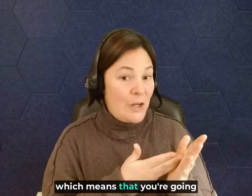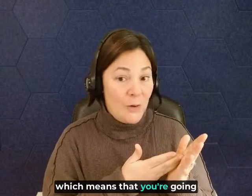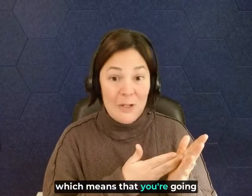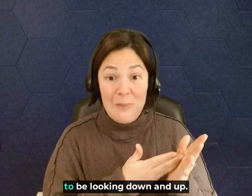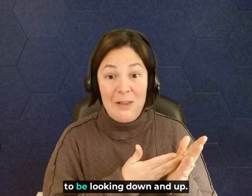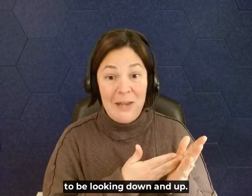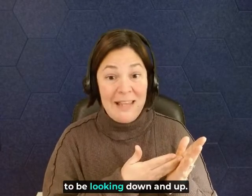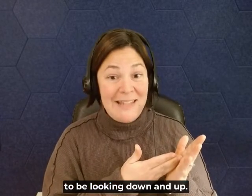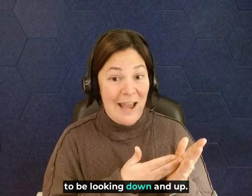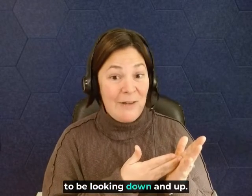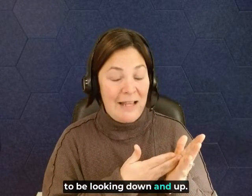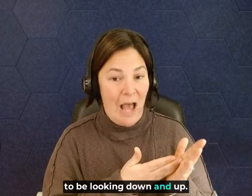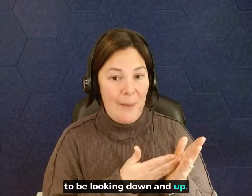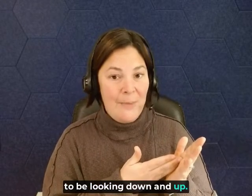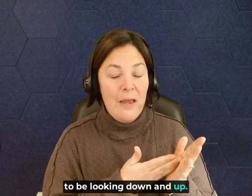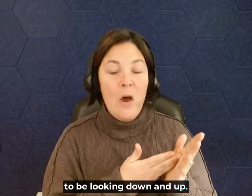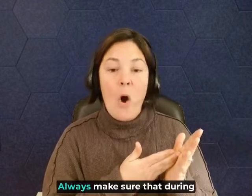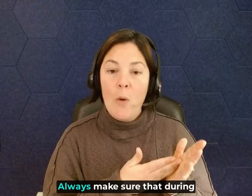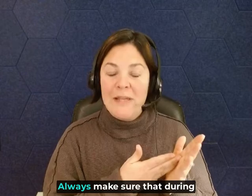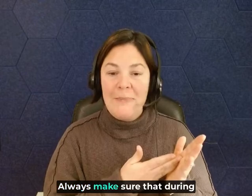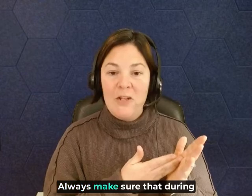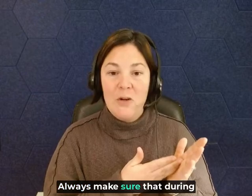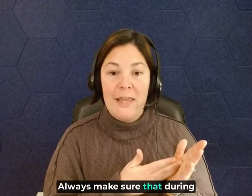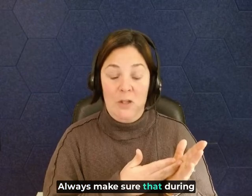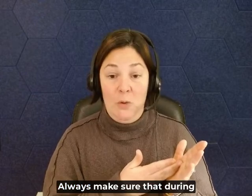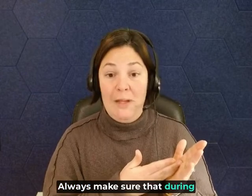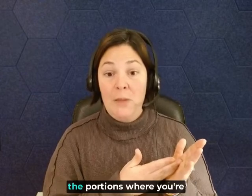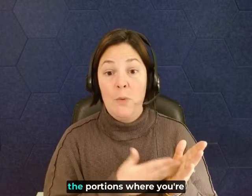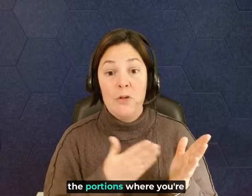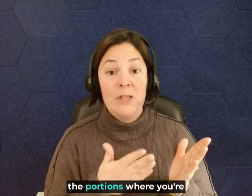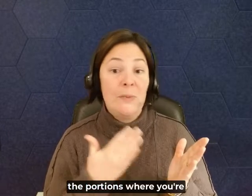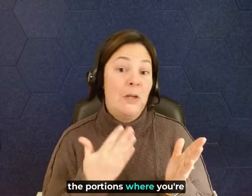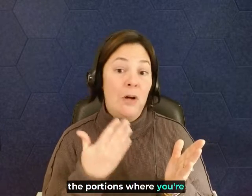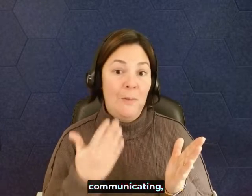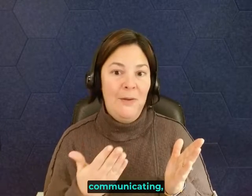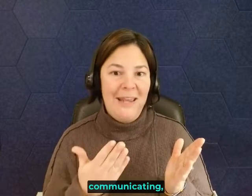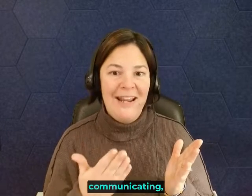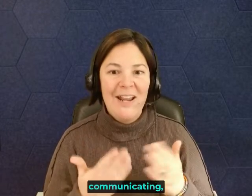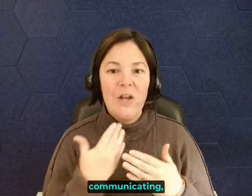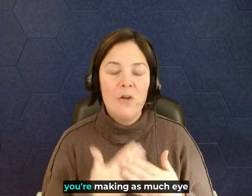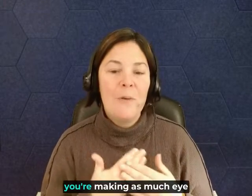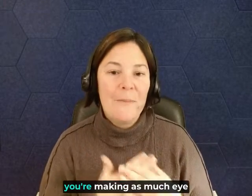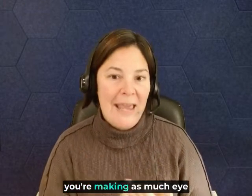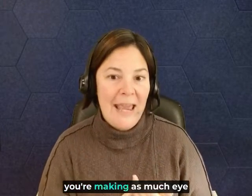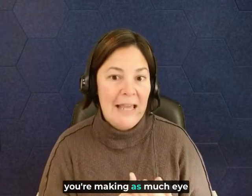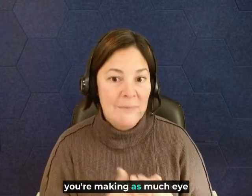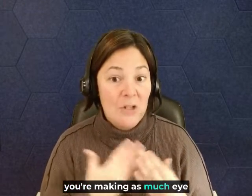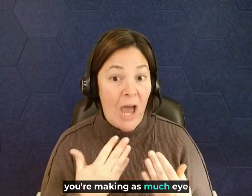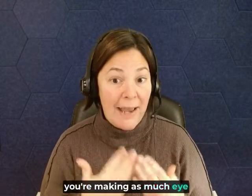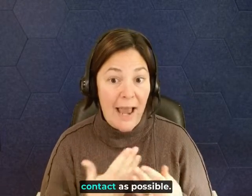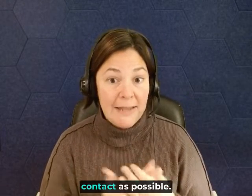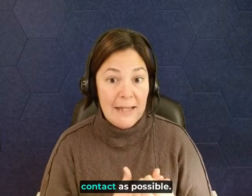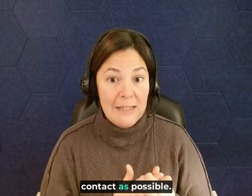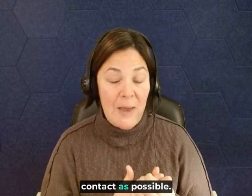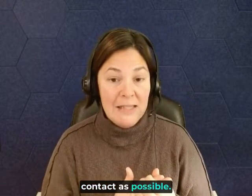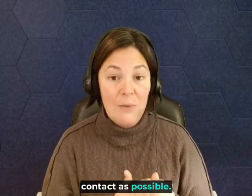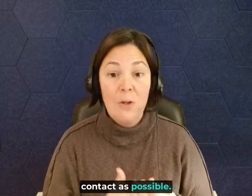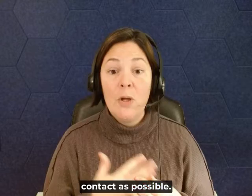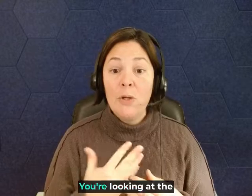going to be looking down and up. Always make sure that during the portions where you're communicating, you're making as much eye contact as possible. You're